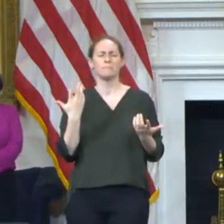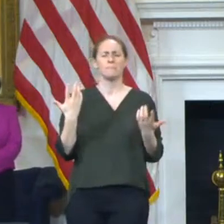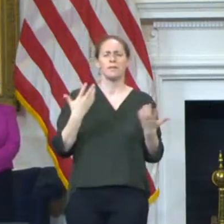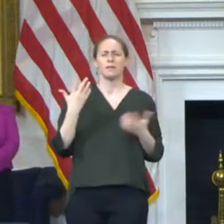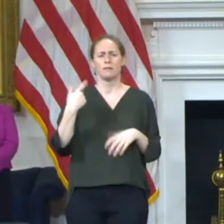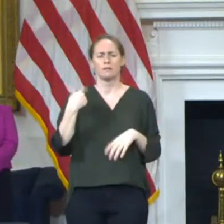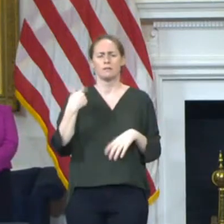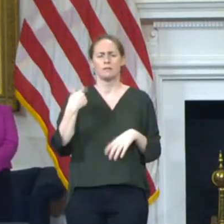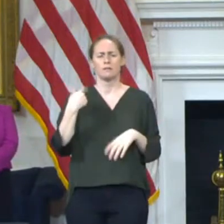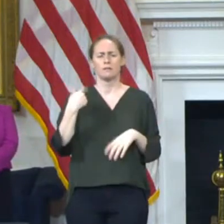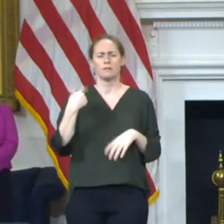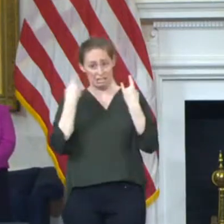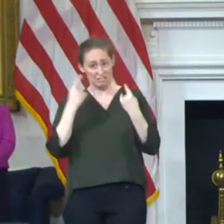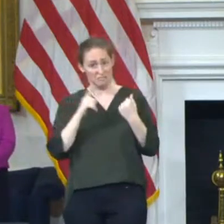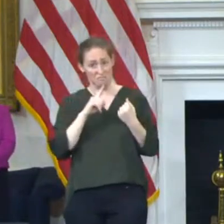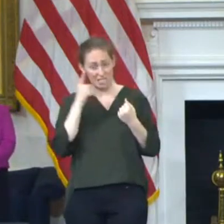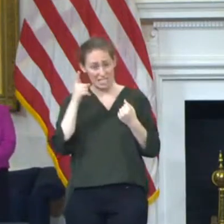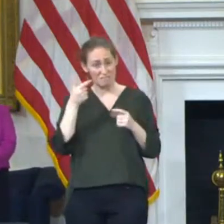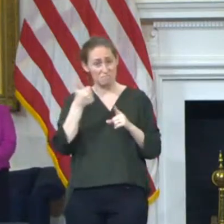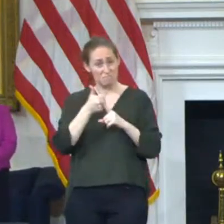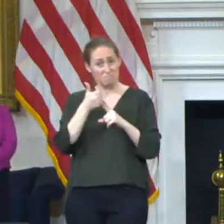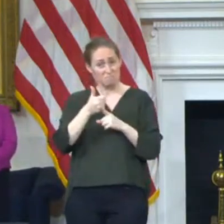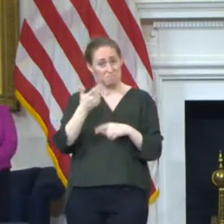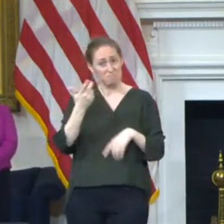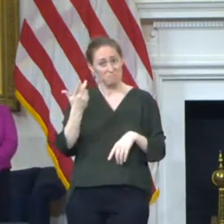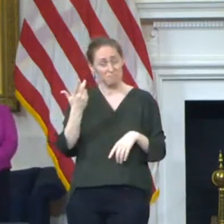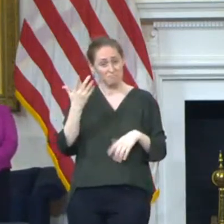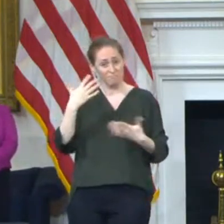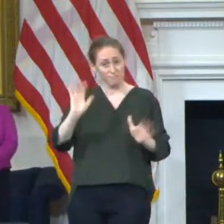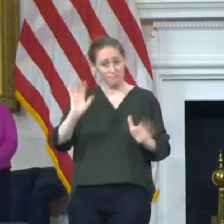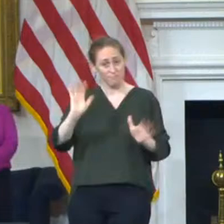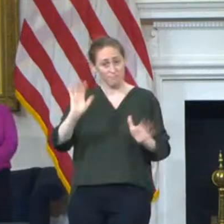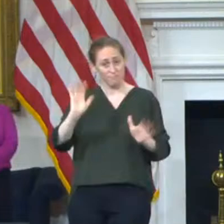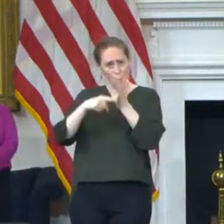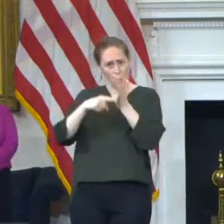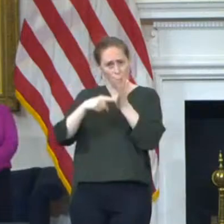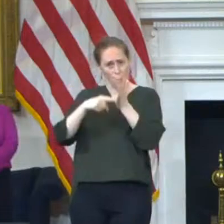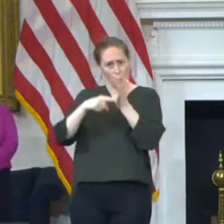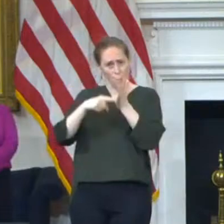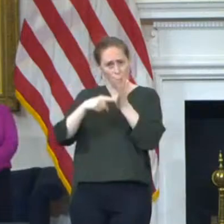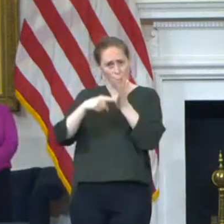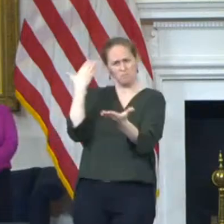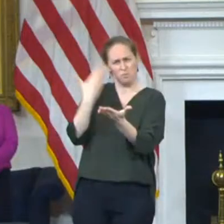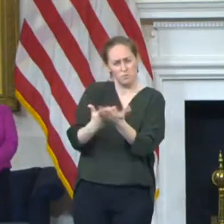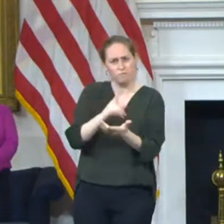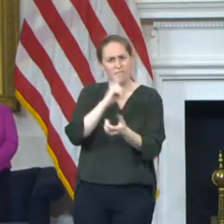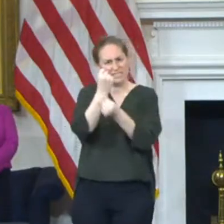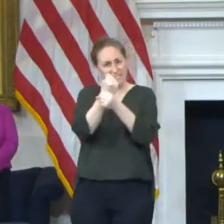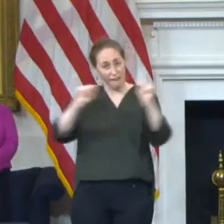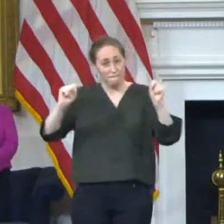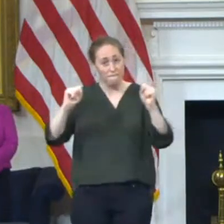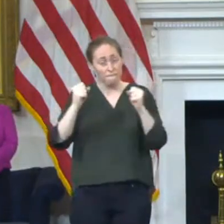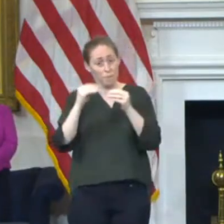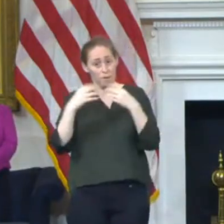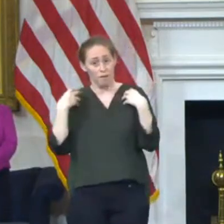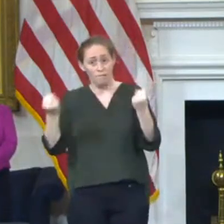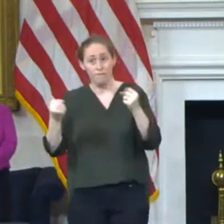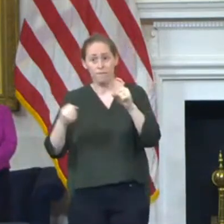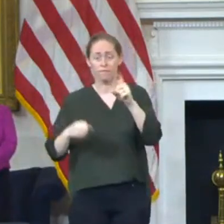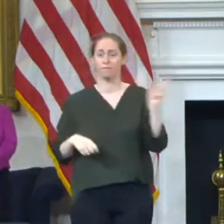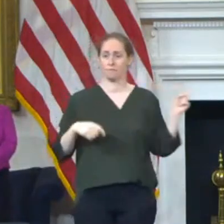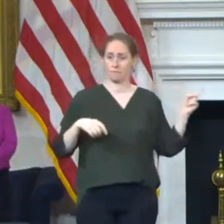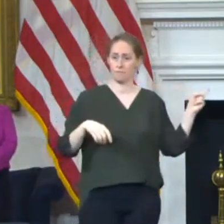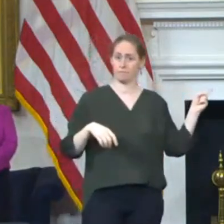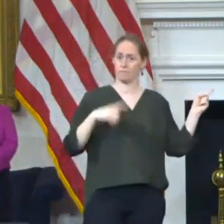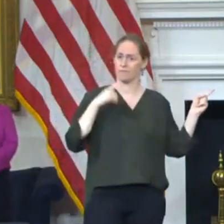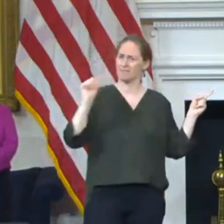and there's a big difference with universal mask wearing. Are you considering a statewide mask order? We have a universal statewide mask